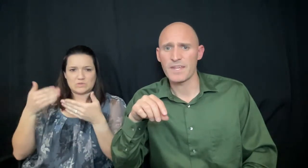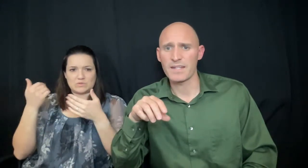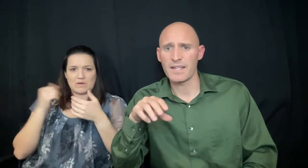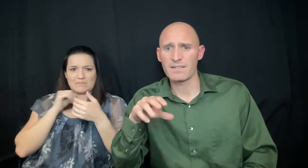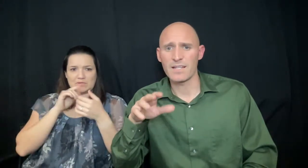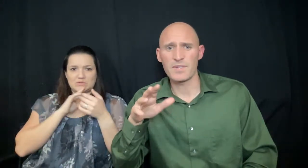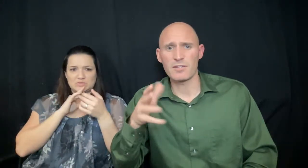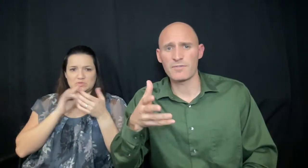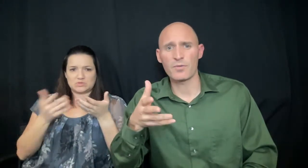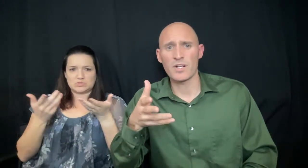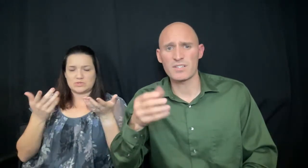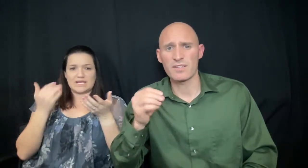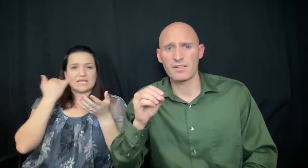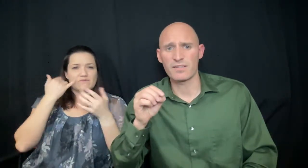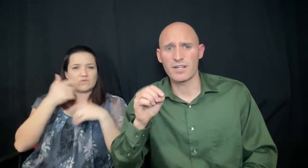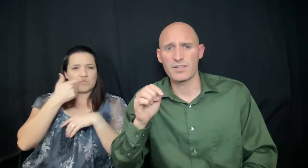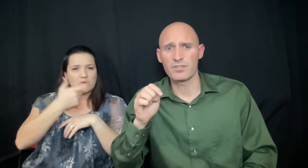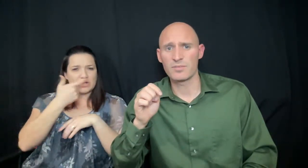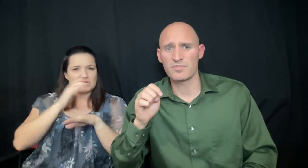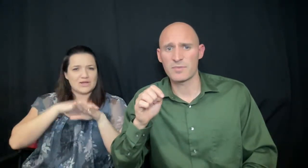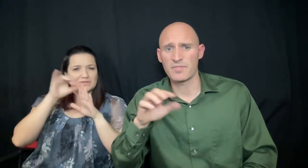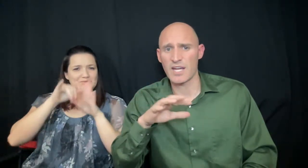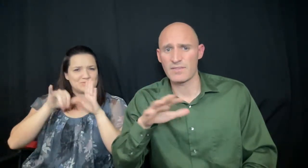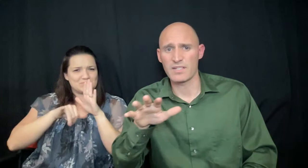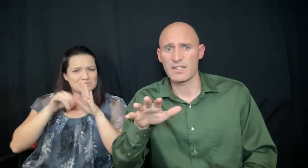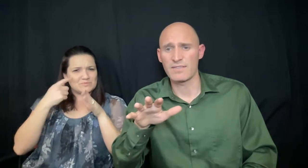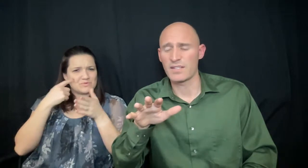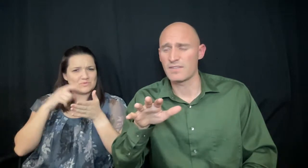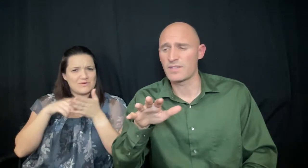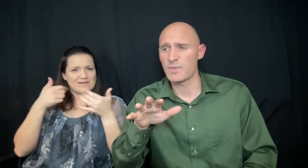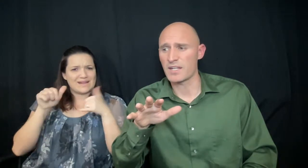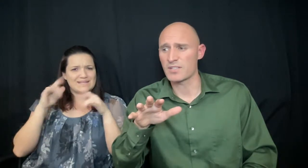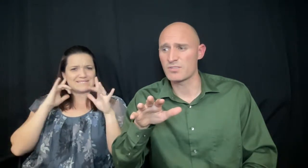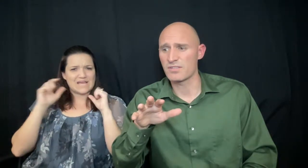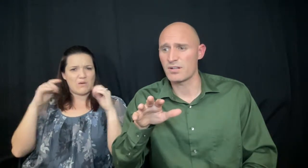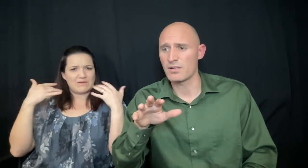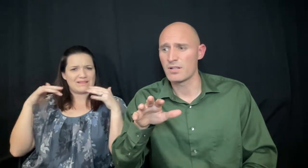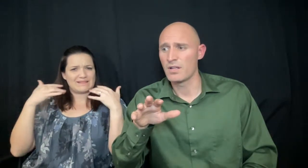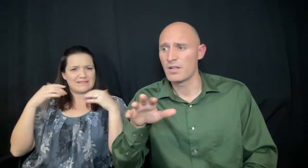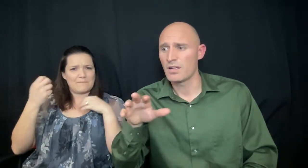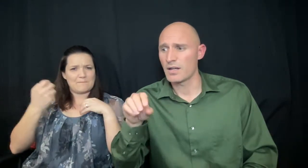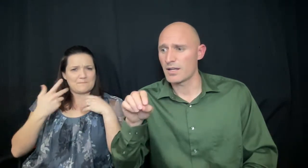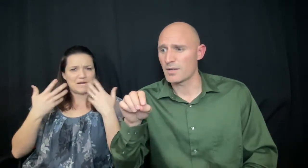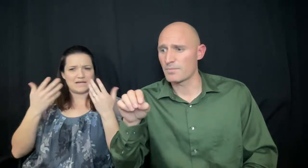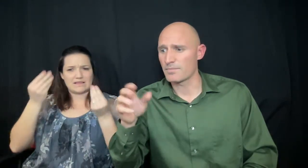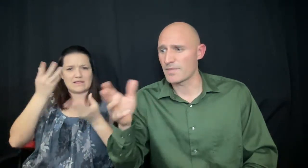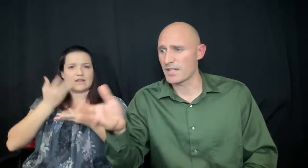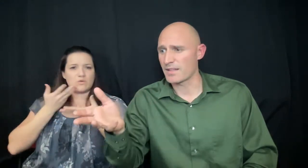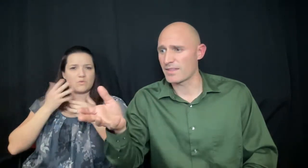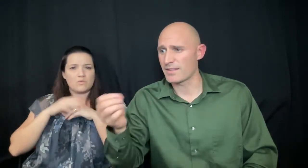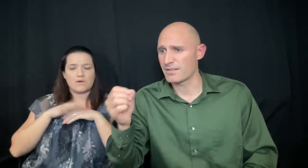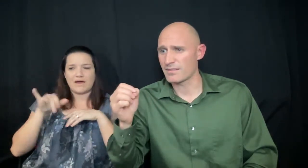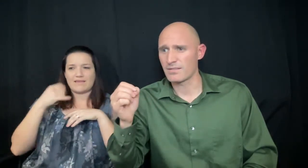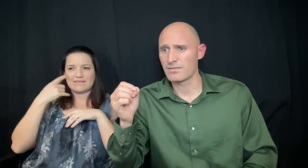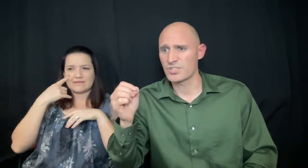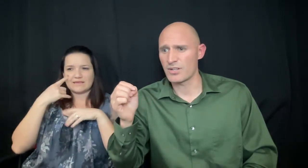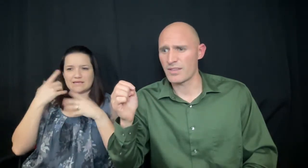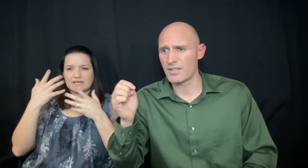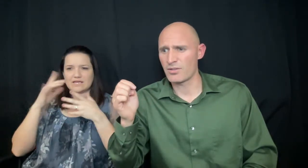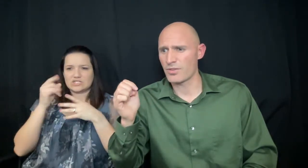And let me know if you're watching this on the YouTube stream, if you're having any feedback issues at all. And I think, Jerry, I think you're the